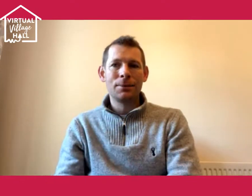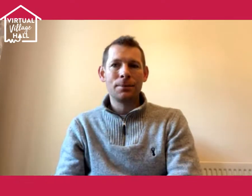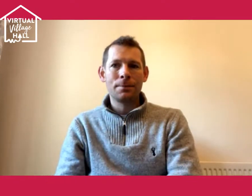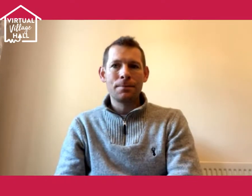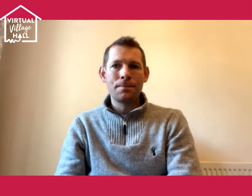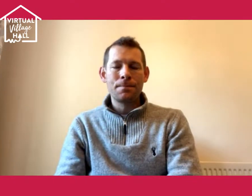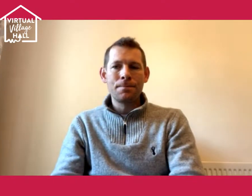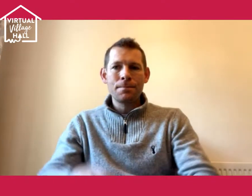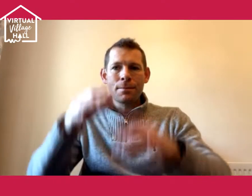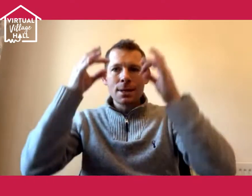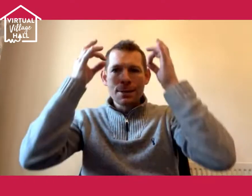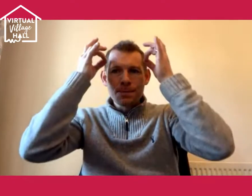black,